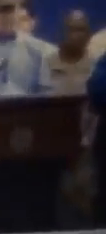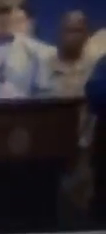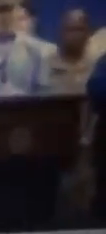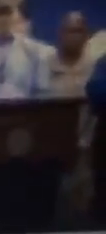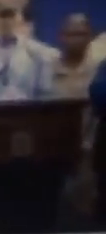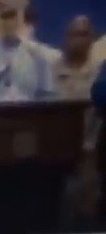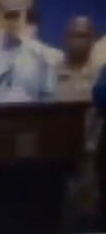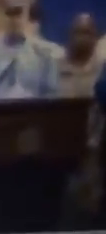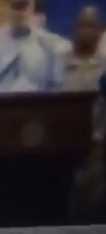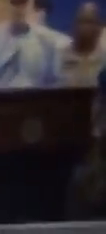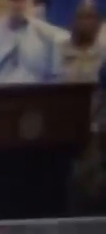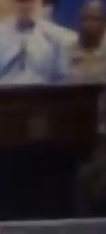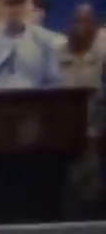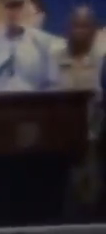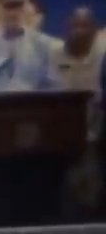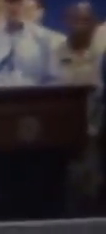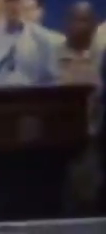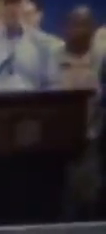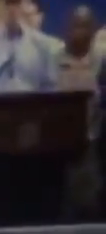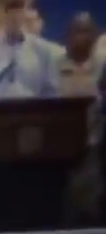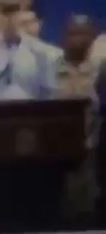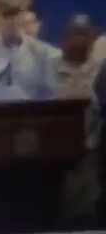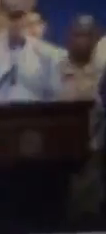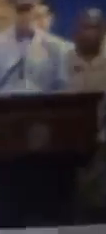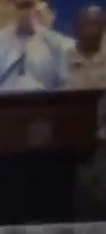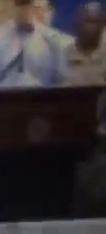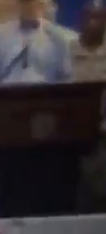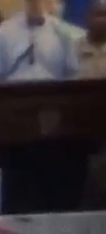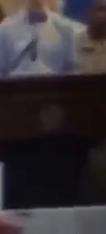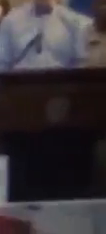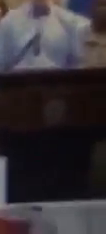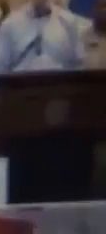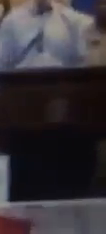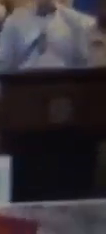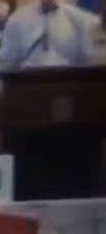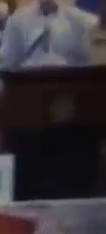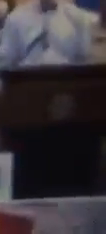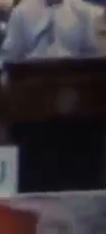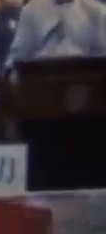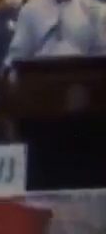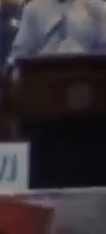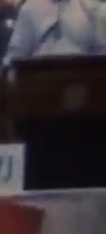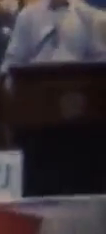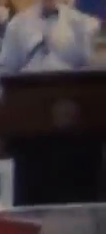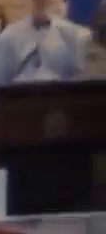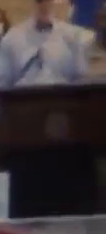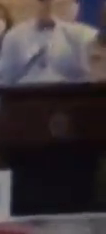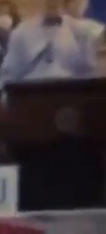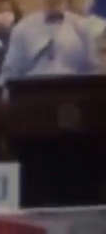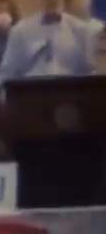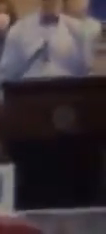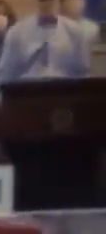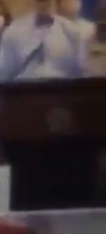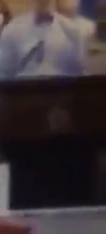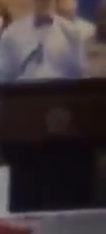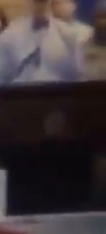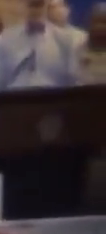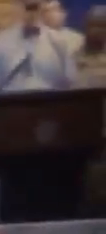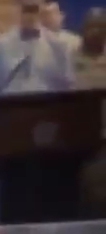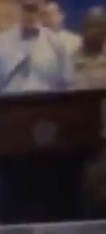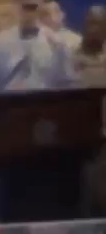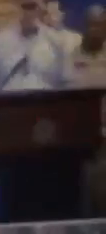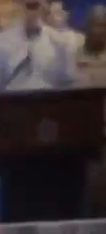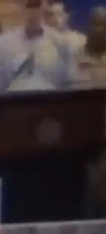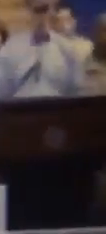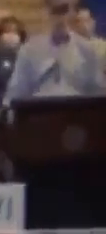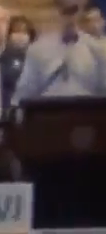two shallow draft boats are prepared for evacuation support, search and rescue missions, or any additional needs. The Florida